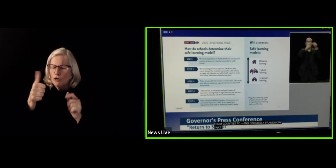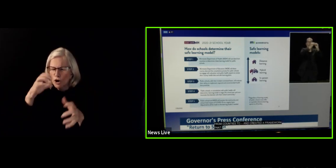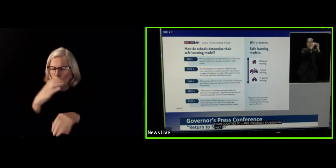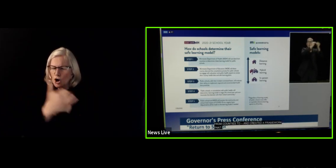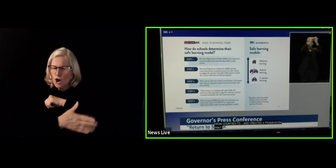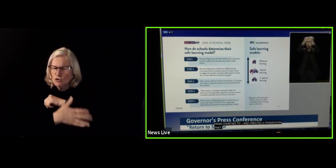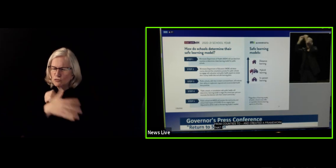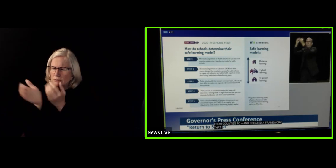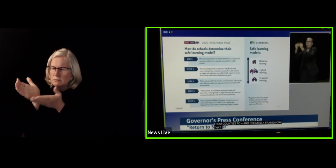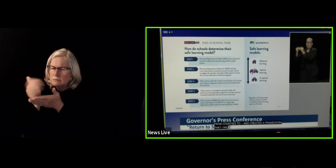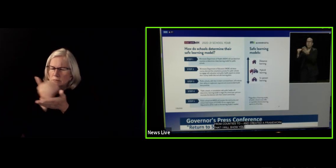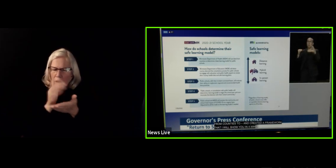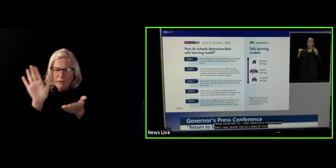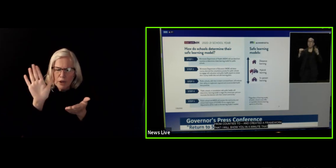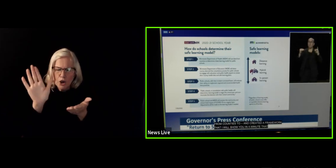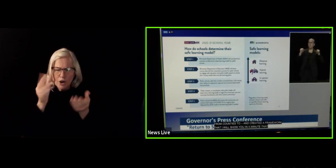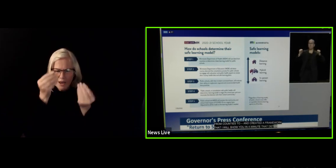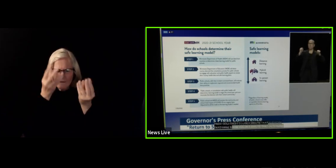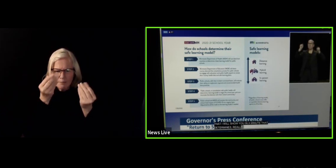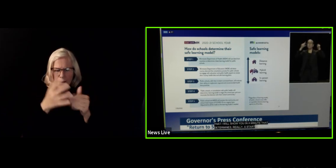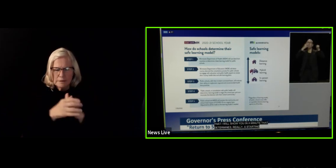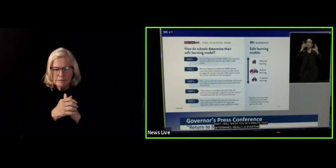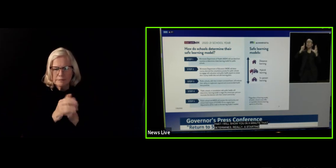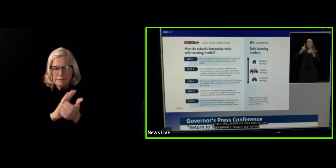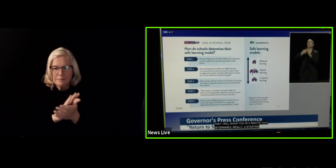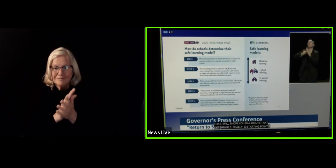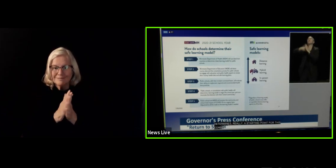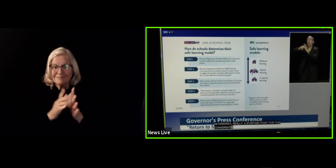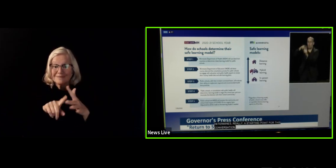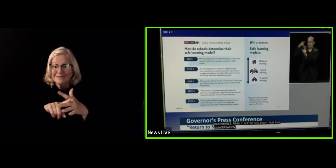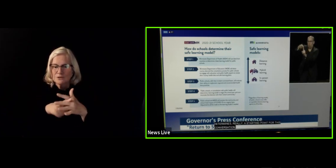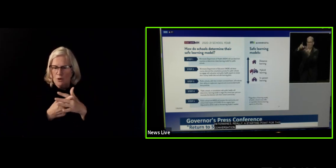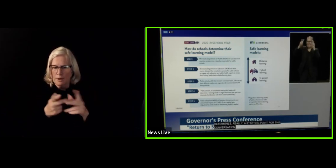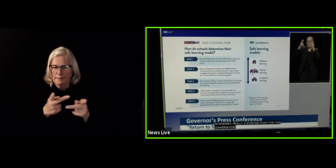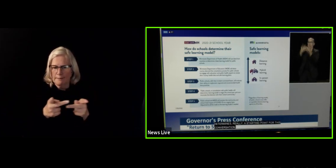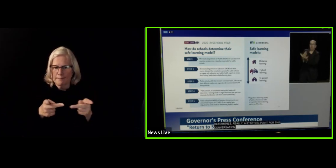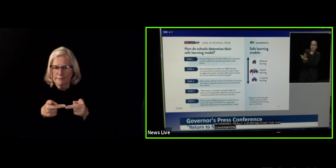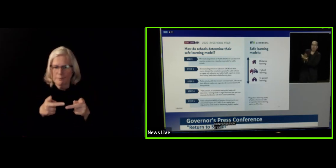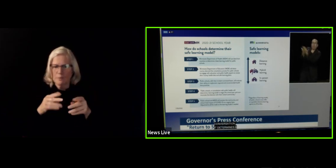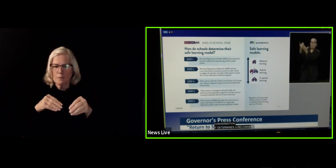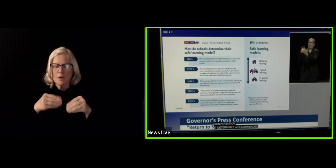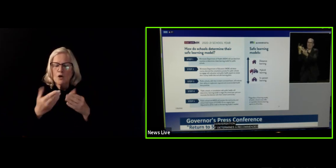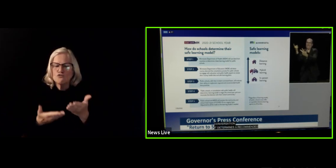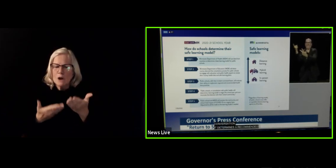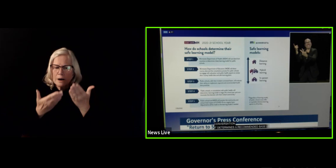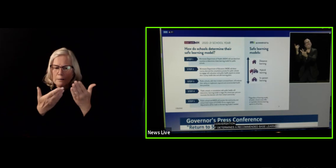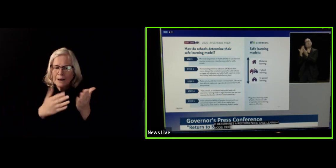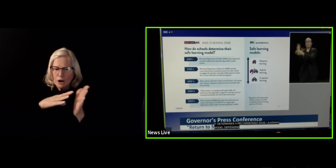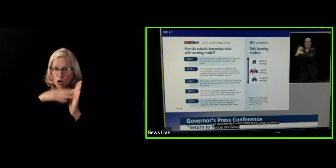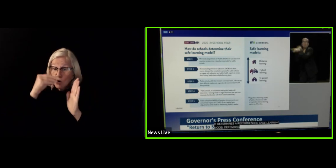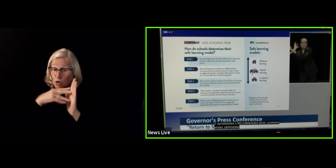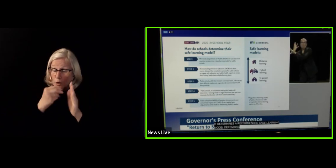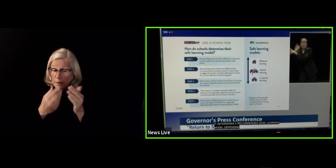starting point for this conversation. It determines a recommended base learning model depending on the level of virus in an area and the